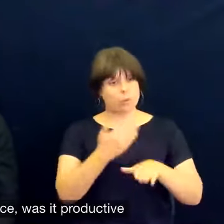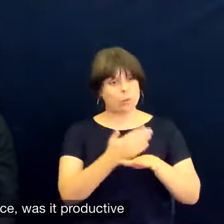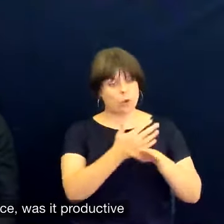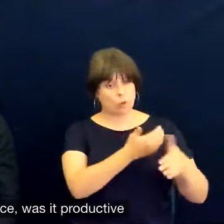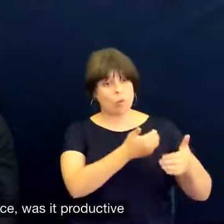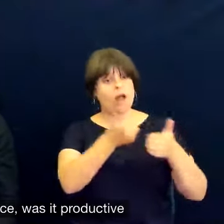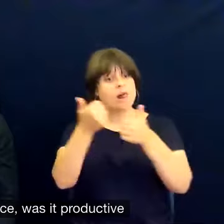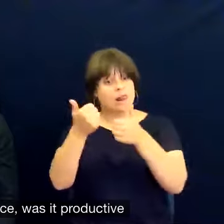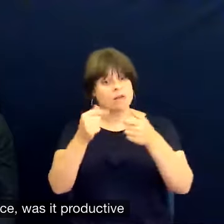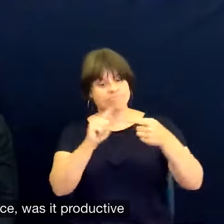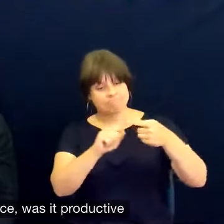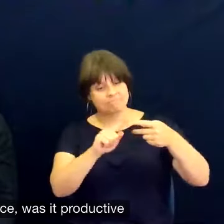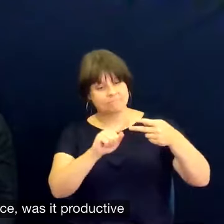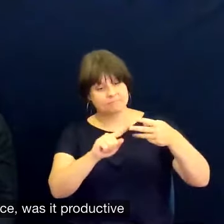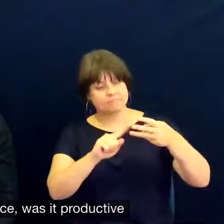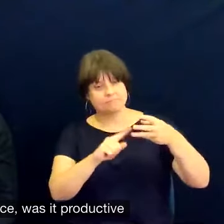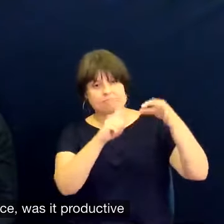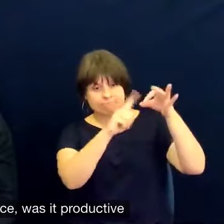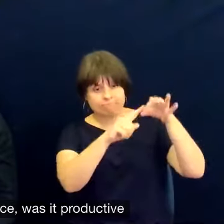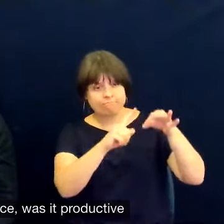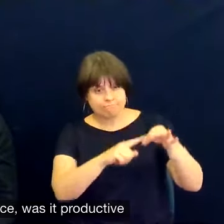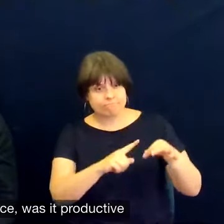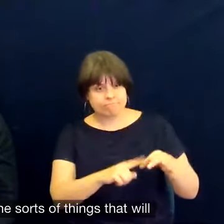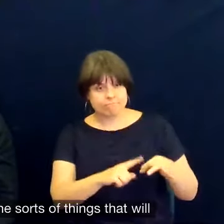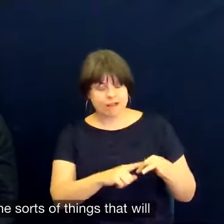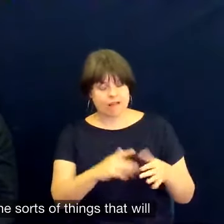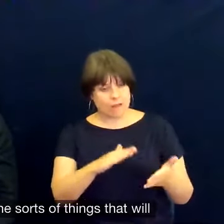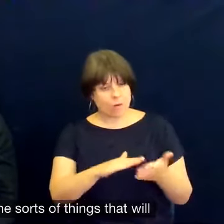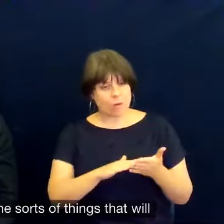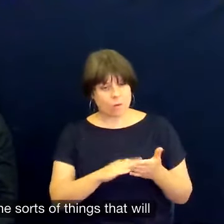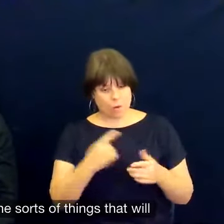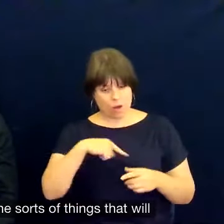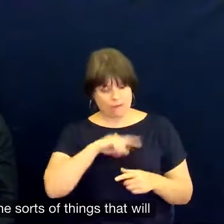us identify how the relationship works.